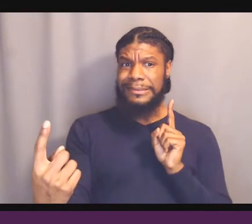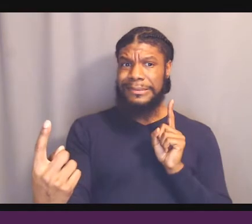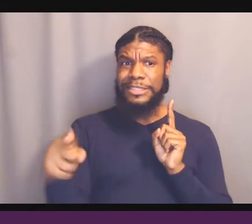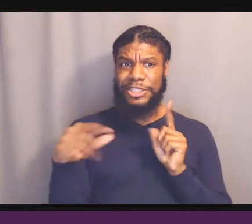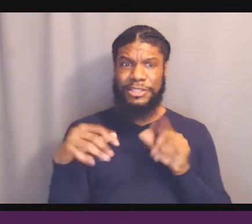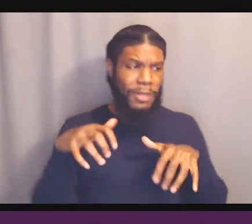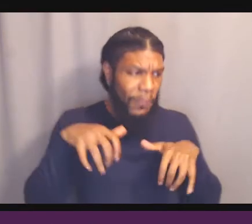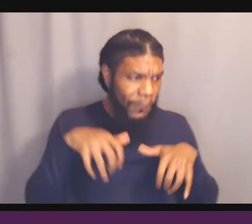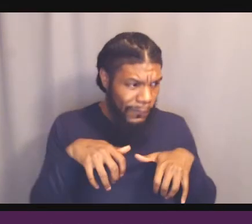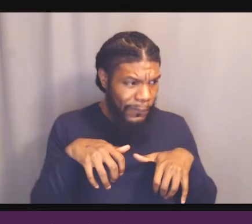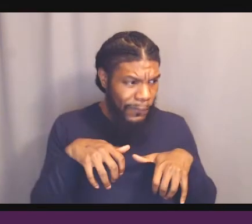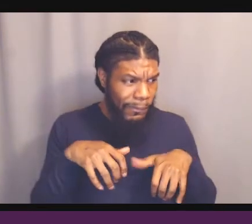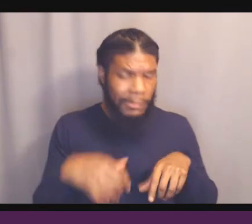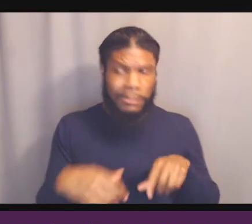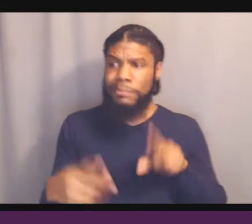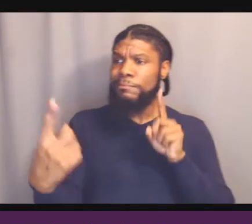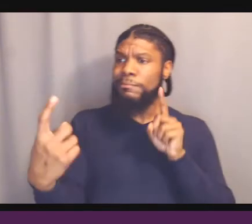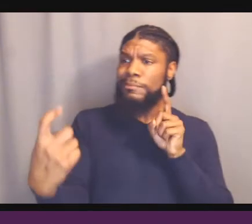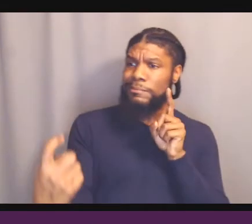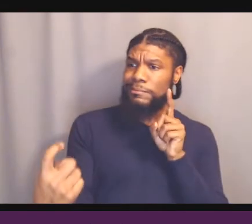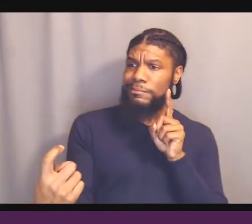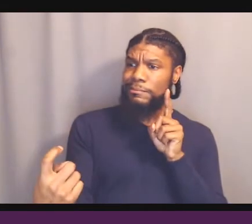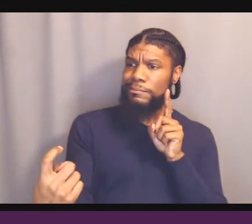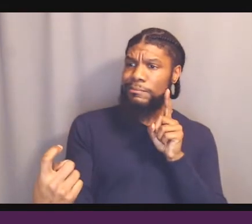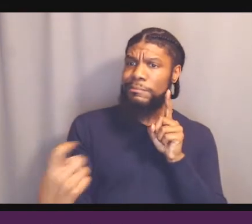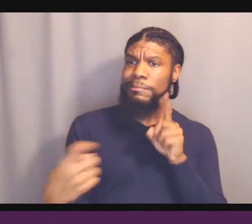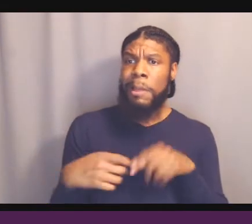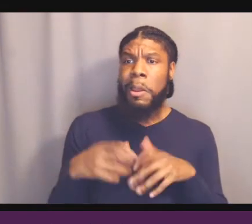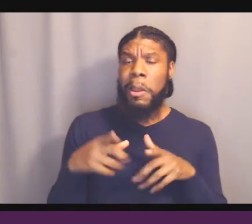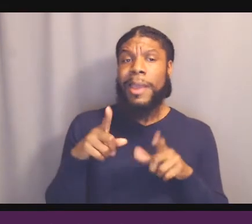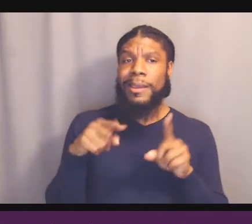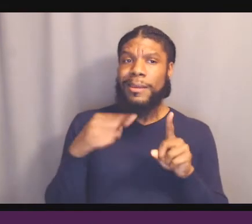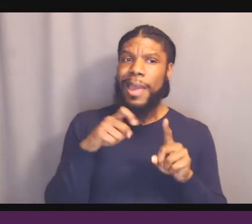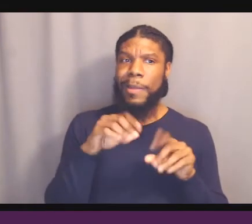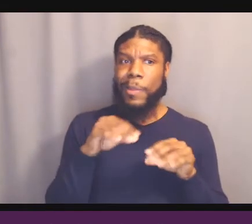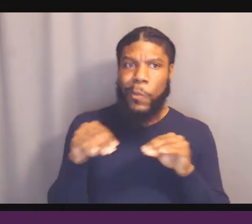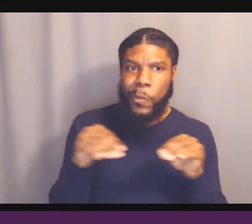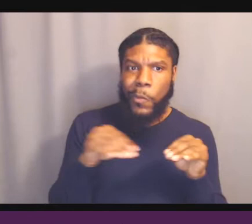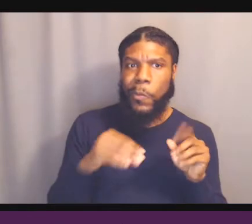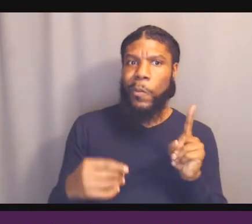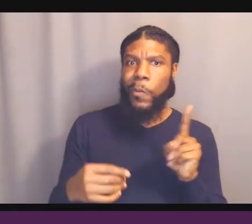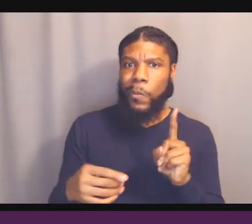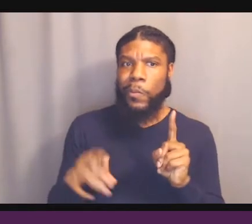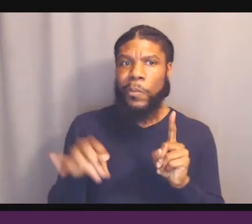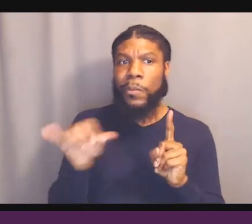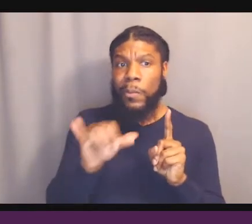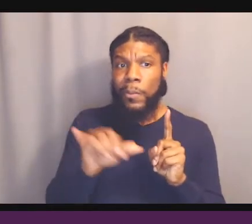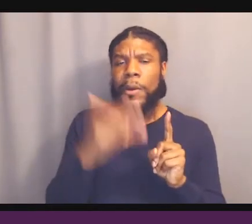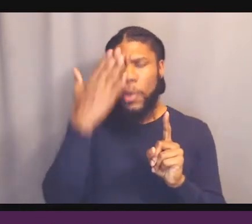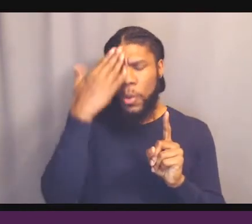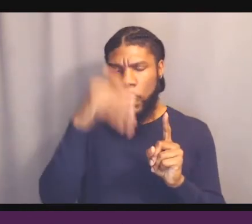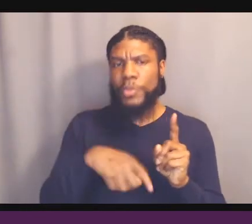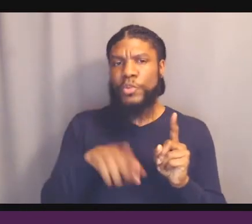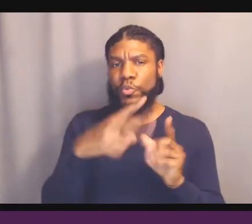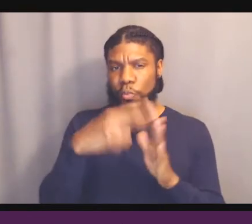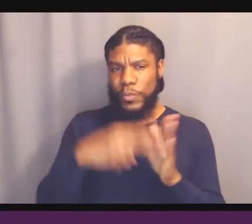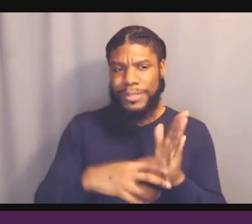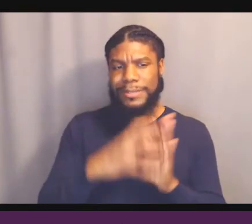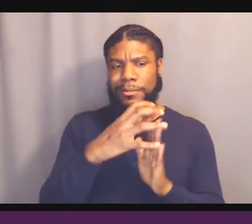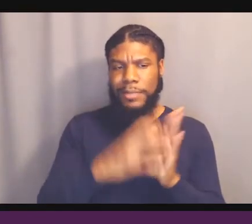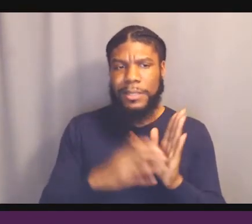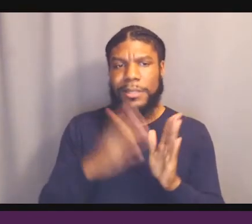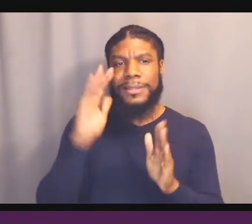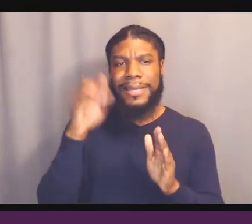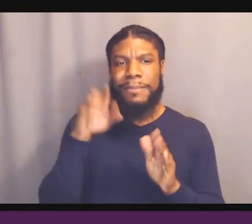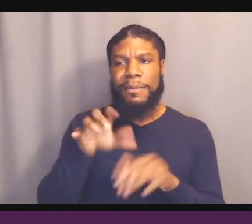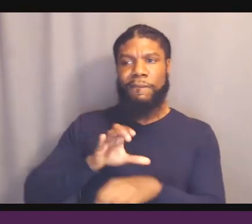know from the lens of the text and the patriarchal lens of the text, it seems as if he made the woman come to where he was. But you